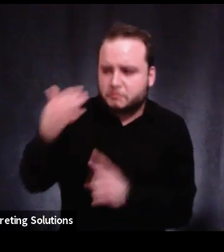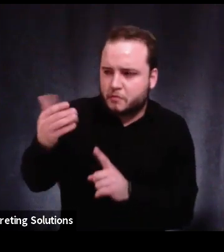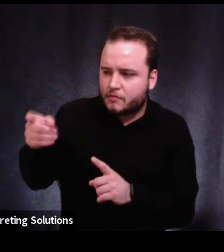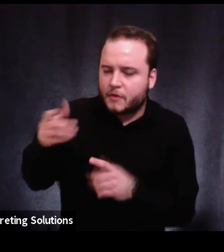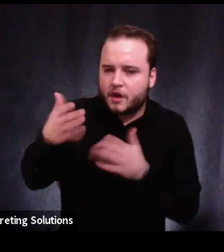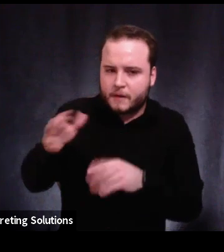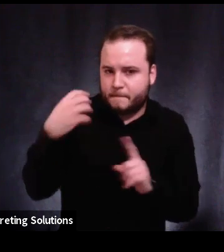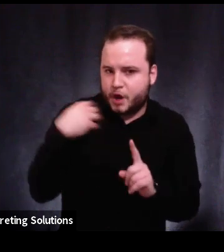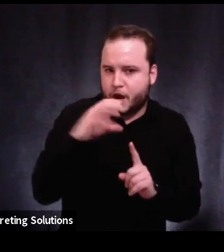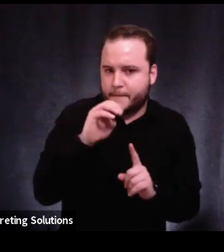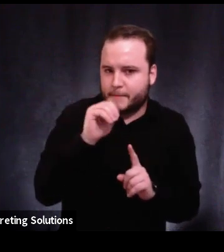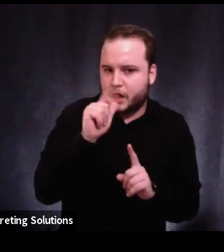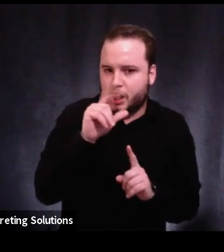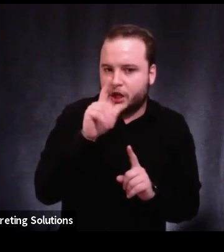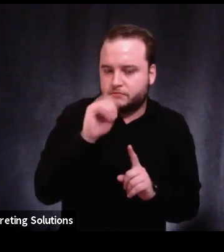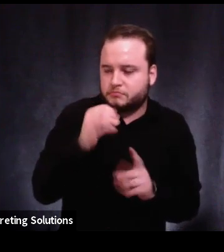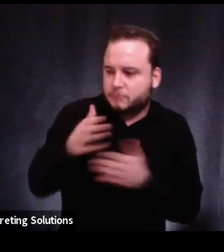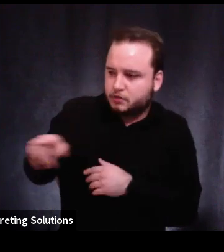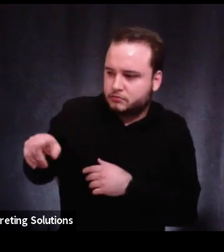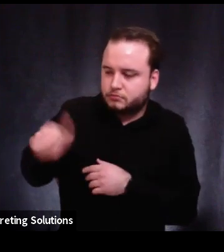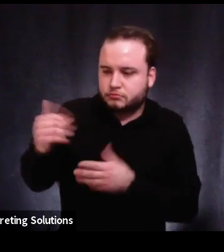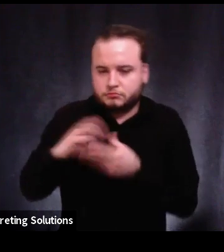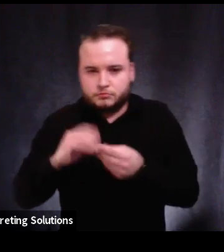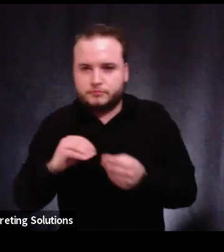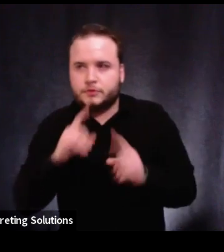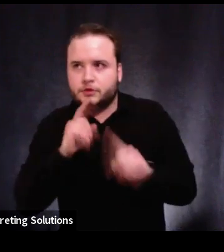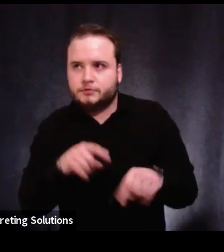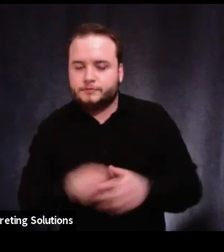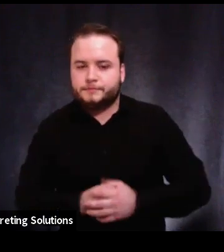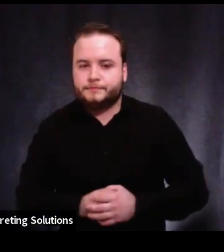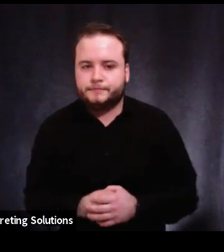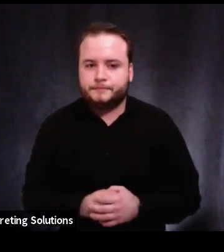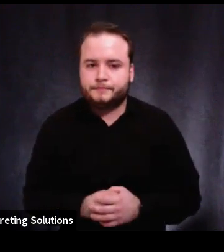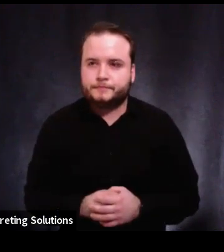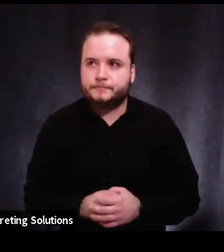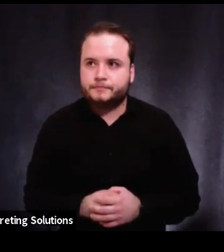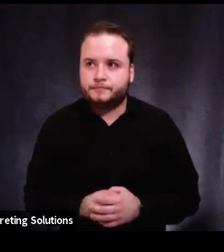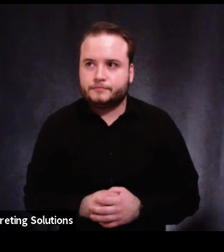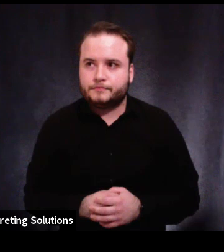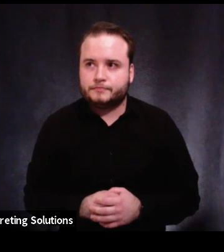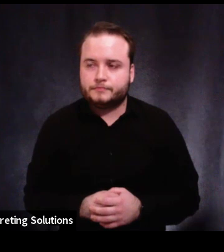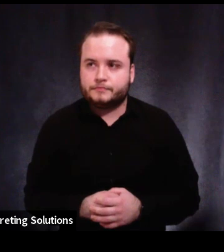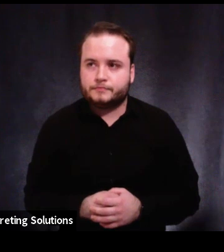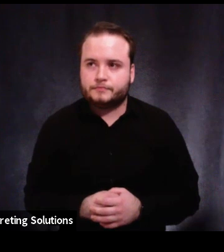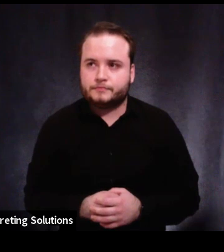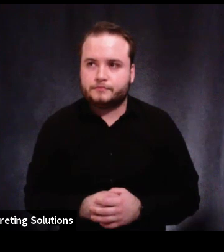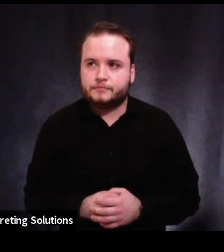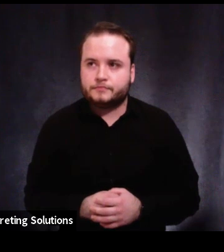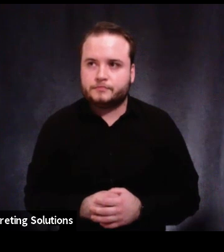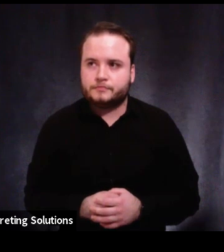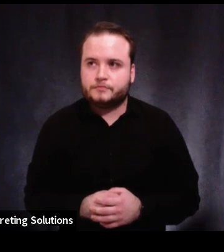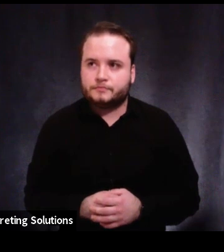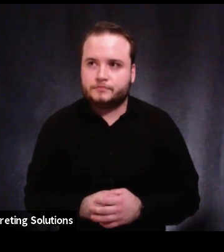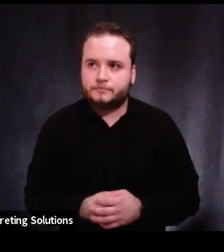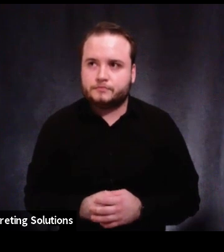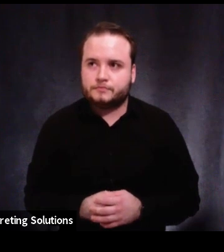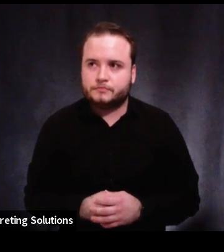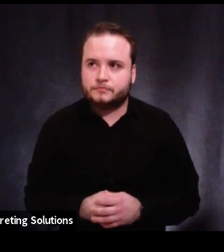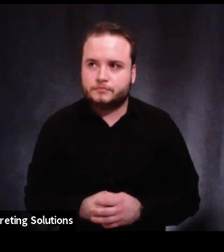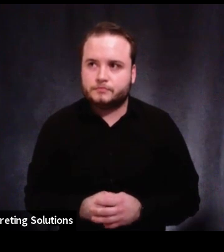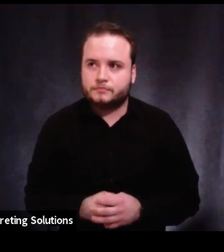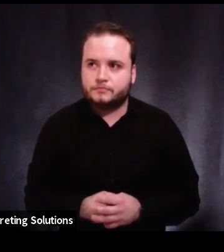takeaways around how the IHME model differs from Minnesota, but to focus on the question that